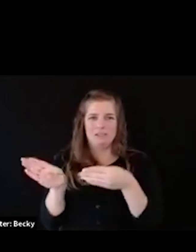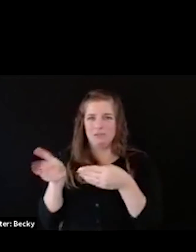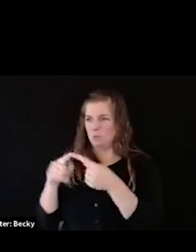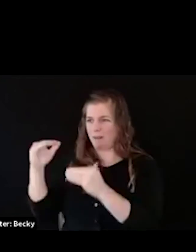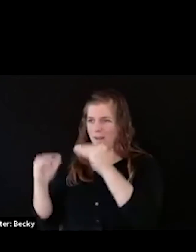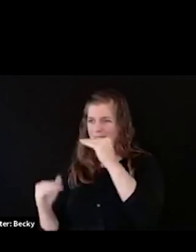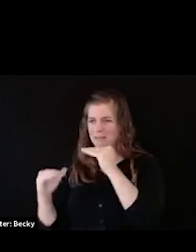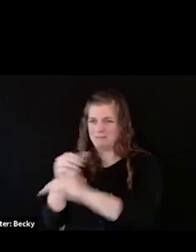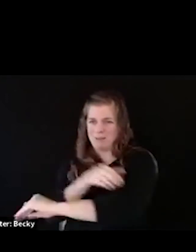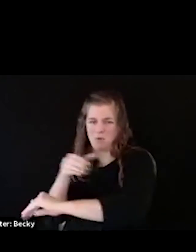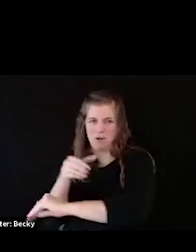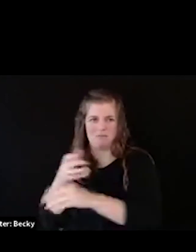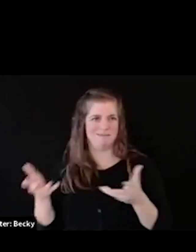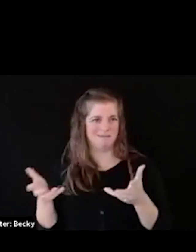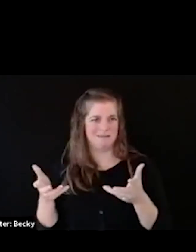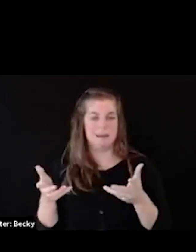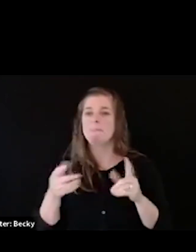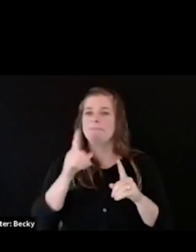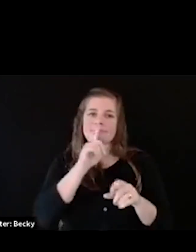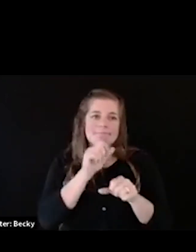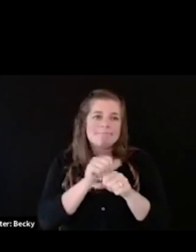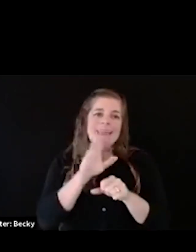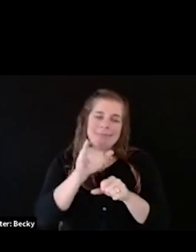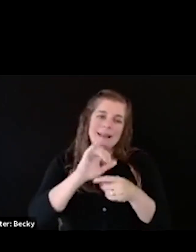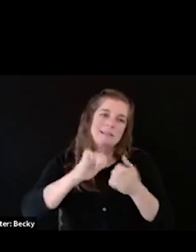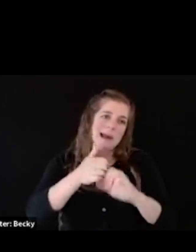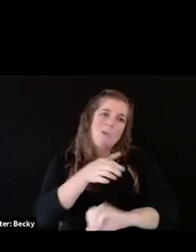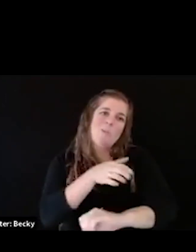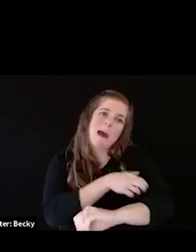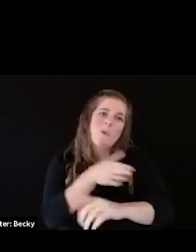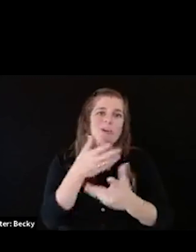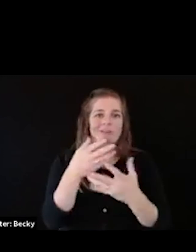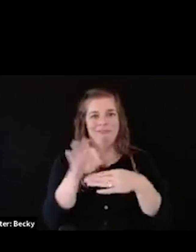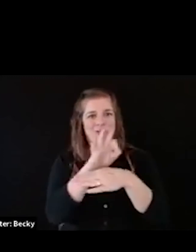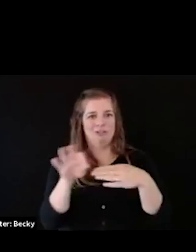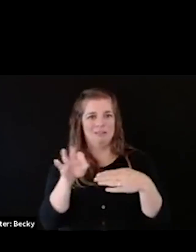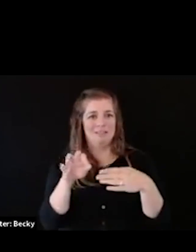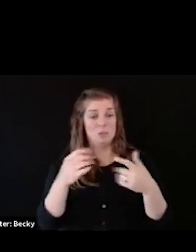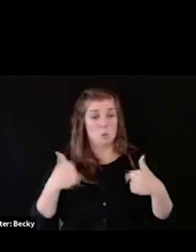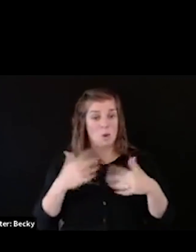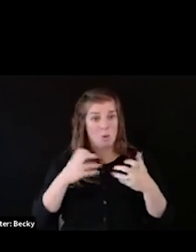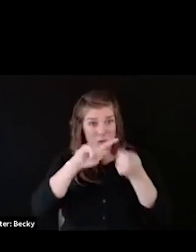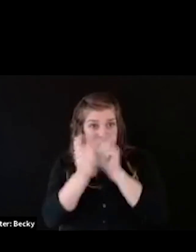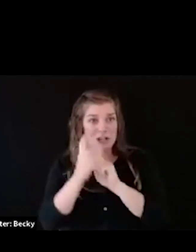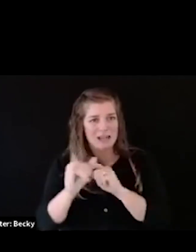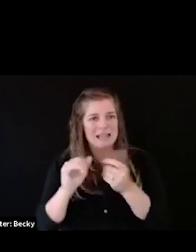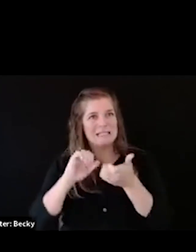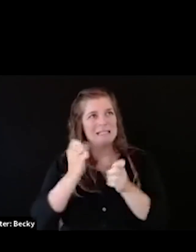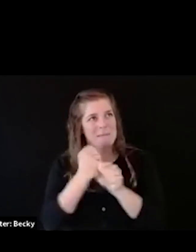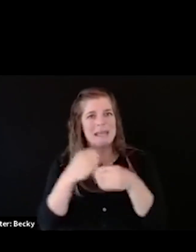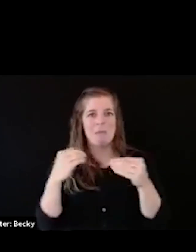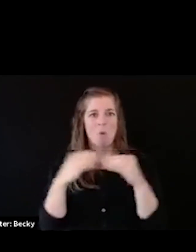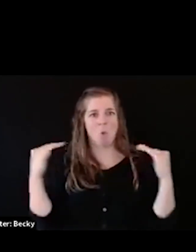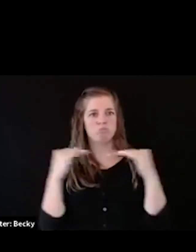not sloppy thinking. It's how power functions. And those of us who want to shift how power functions and make it more democratic, small d